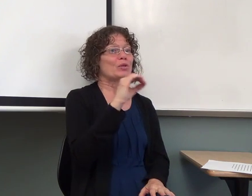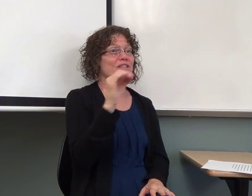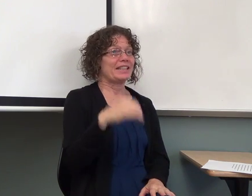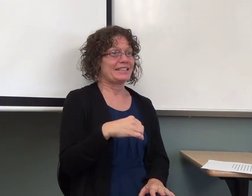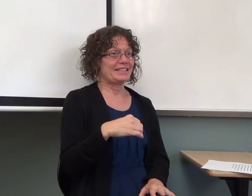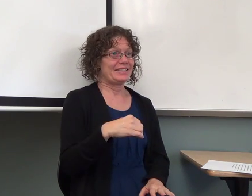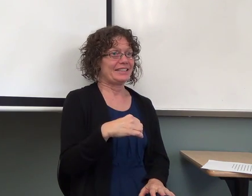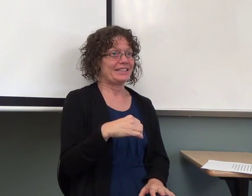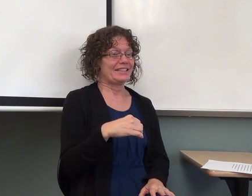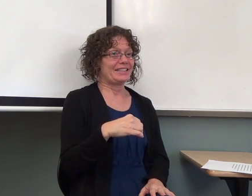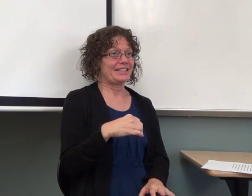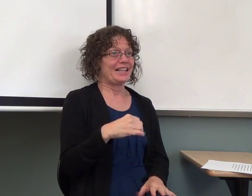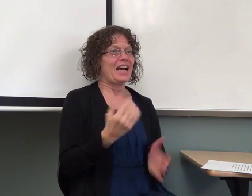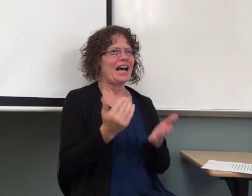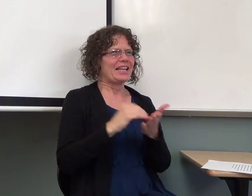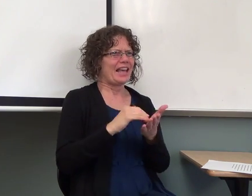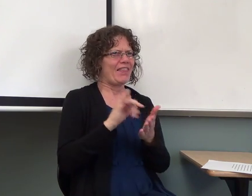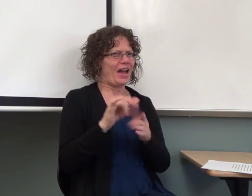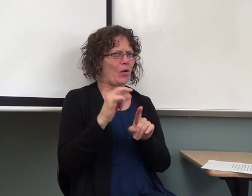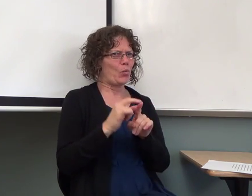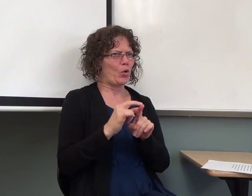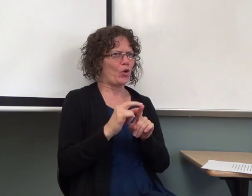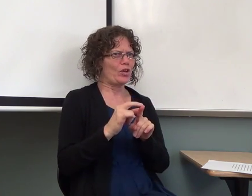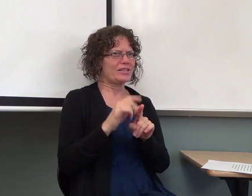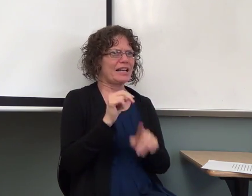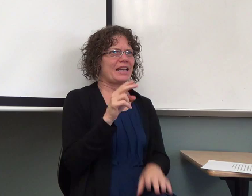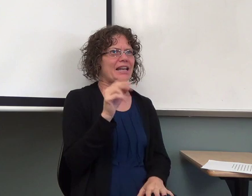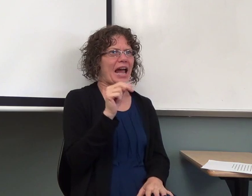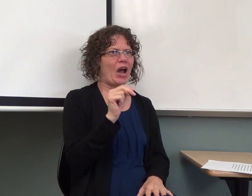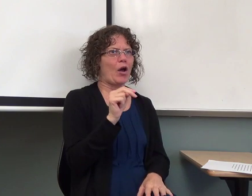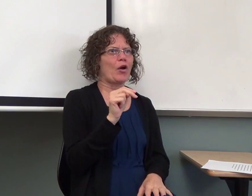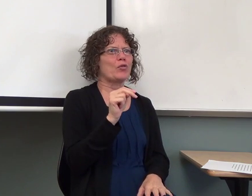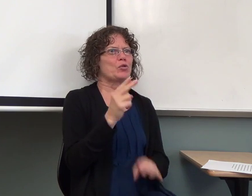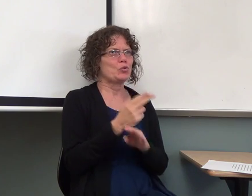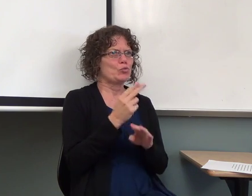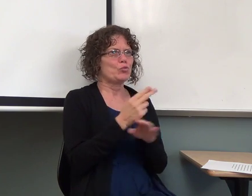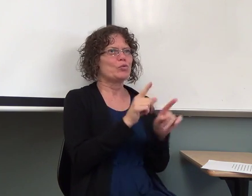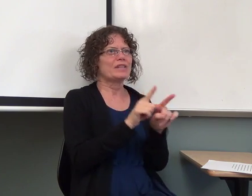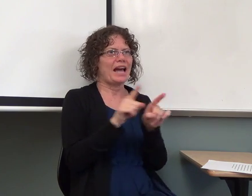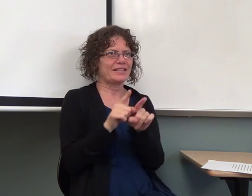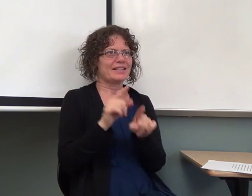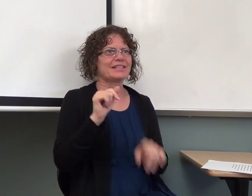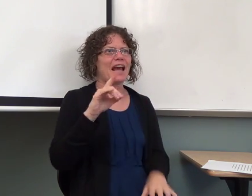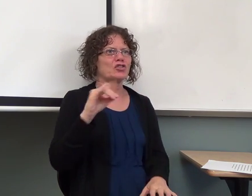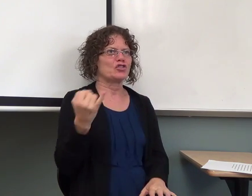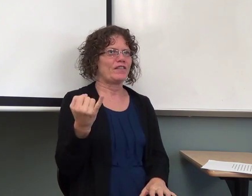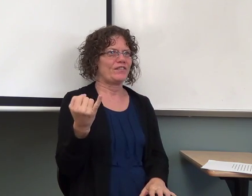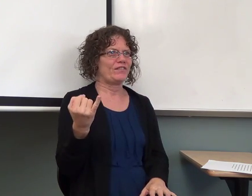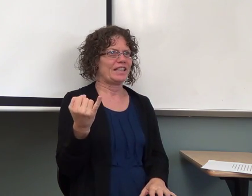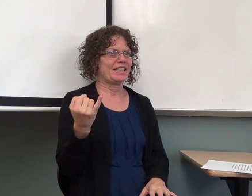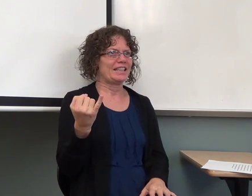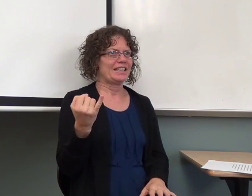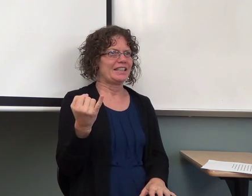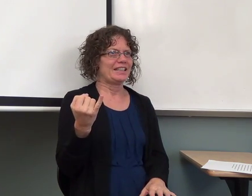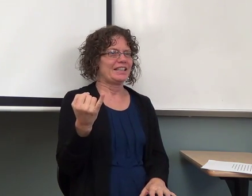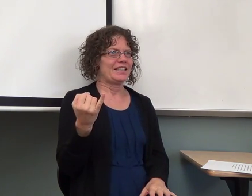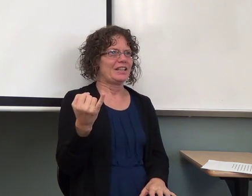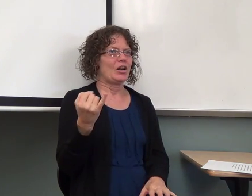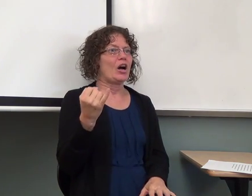1%. Again, what is that word? It is a noun being used as an adjective. So we're going to say, what's the word we're going to circle? Percent. Percent.